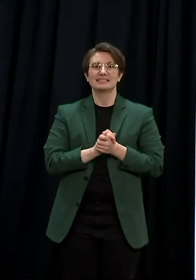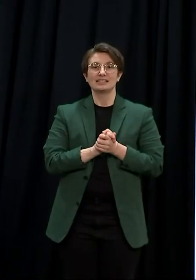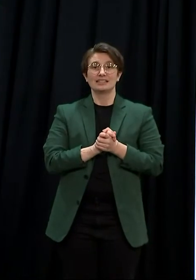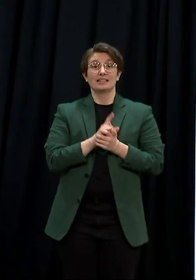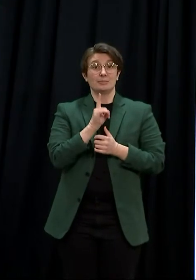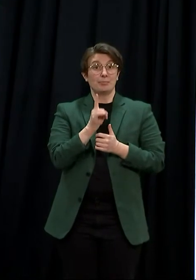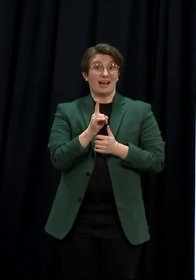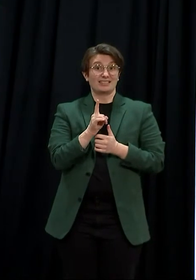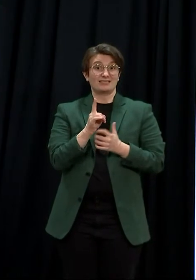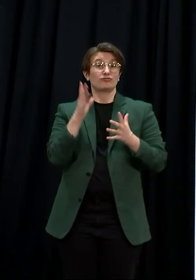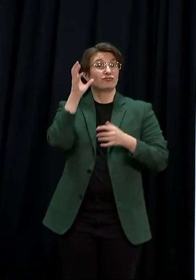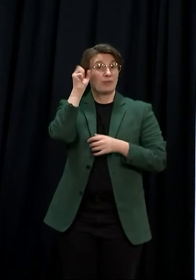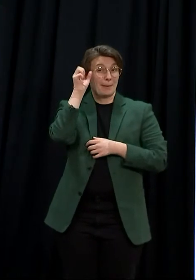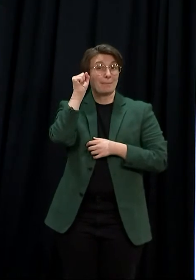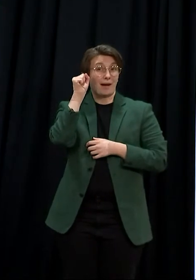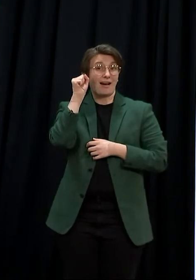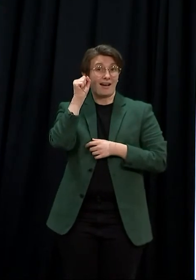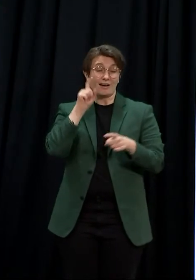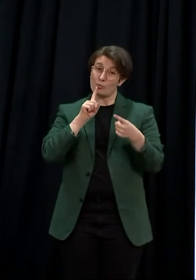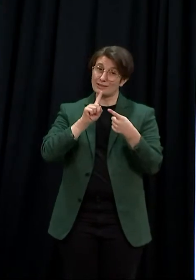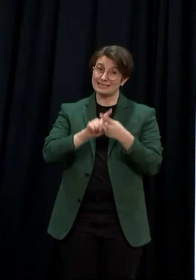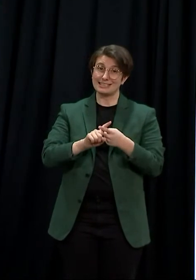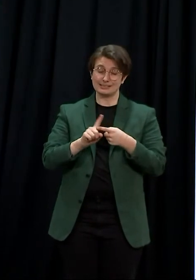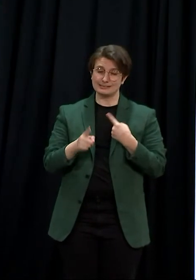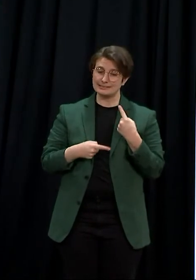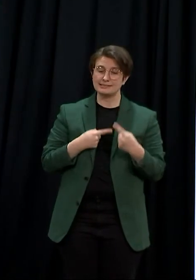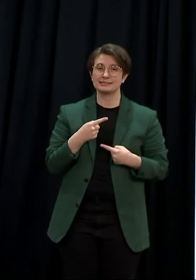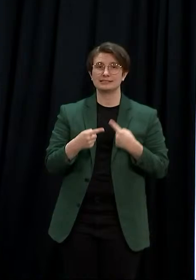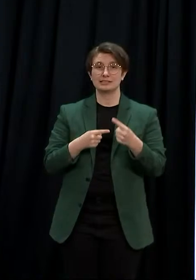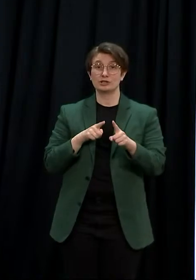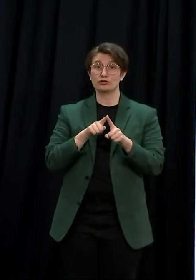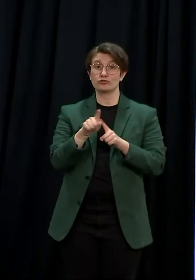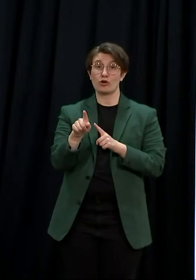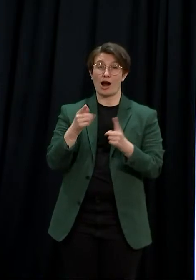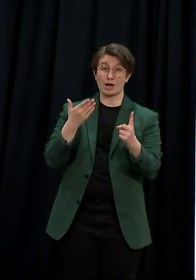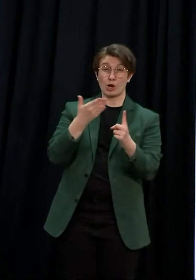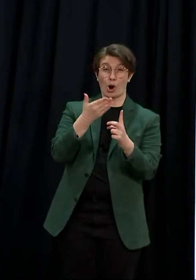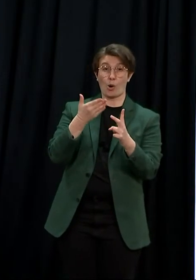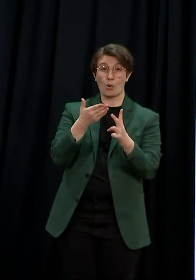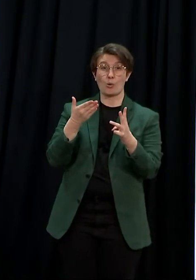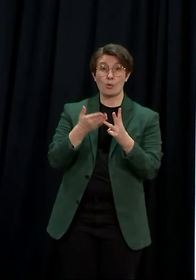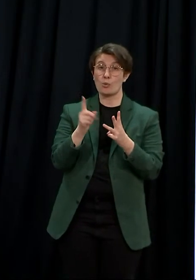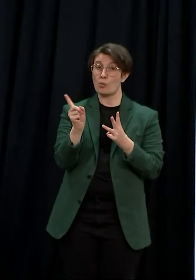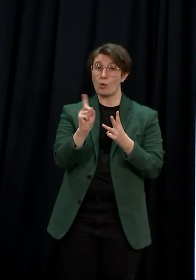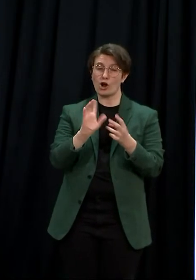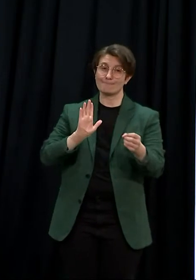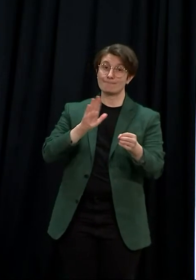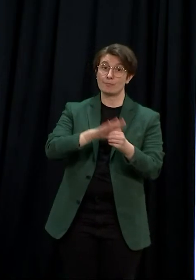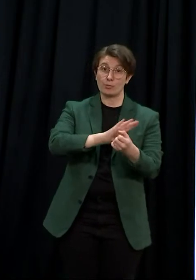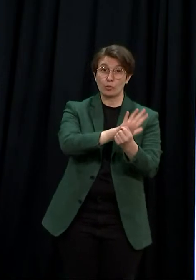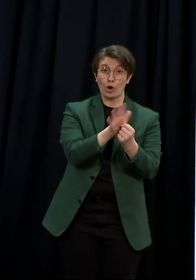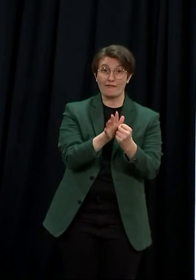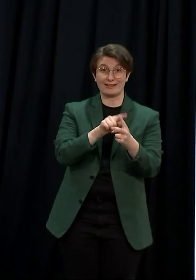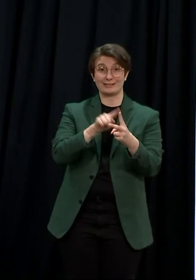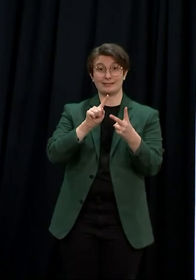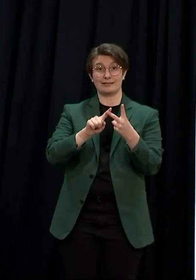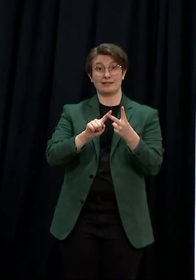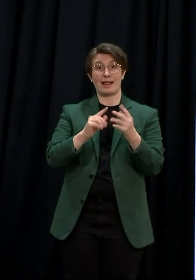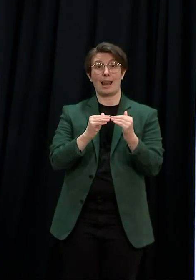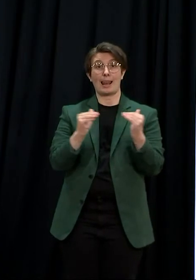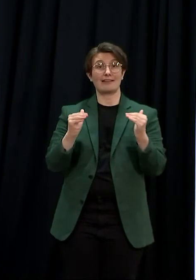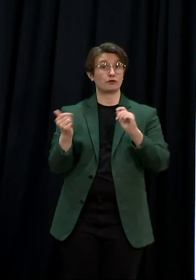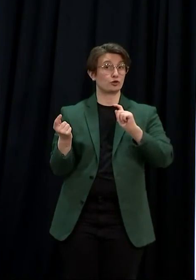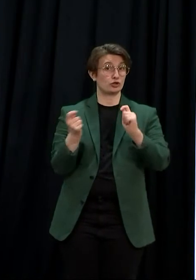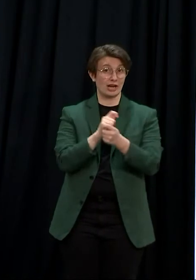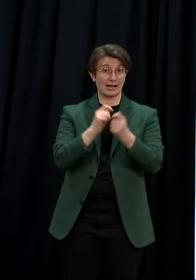the same. Beat the virus, get out of these heavy restrictions, vaccinate. On that note, I have an update.